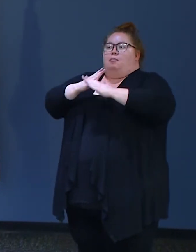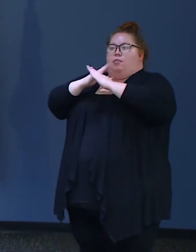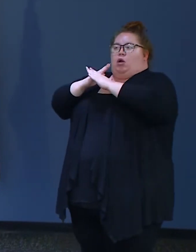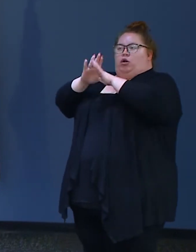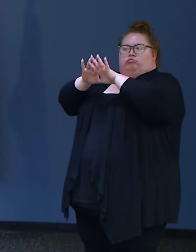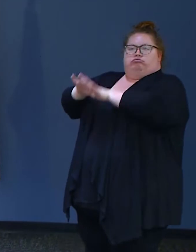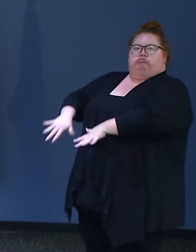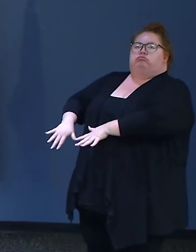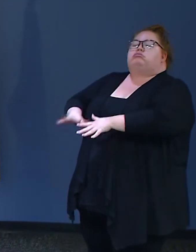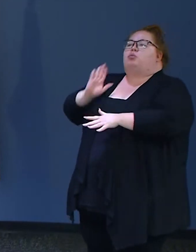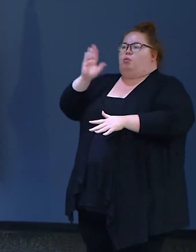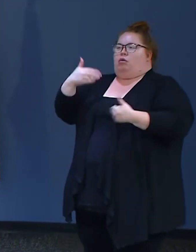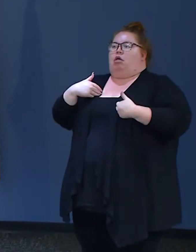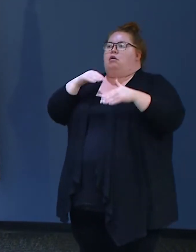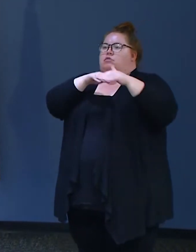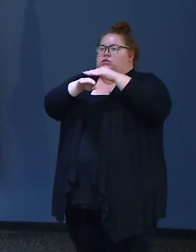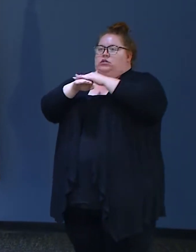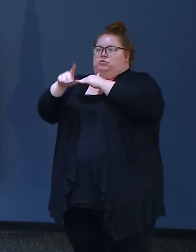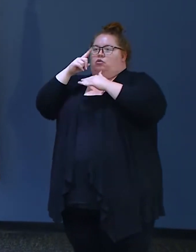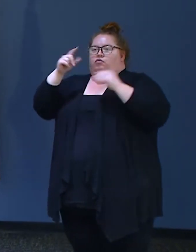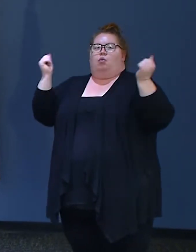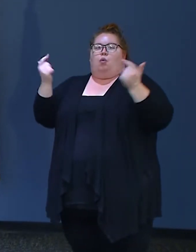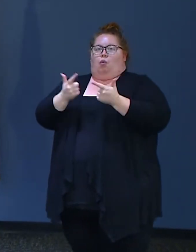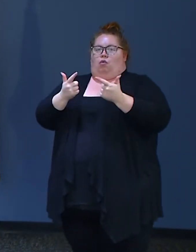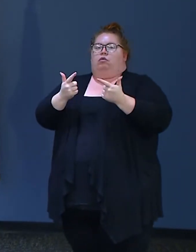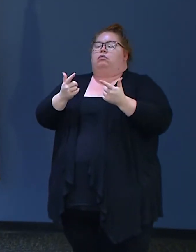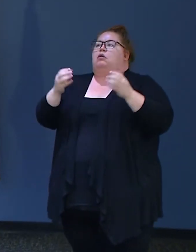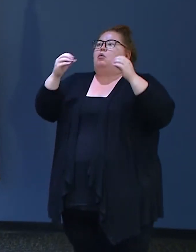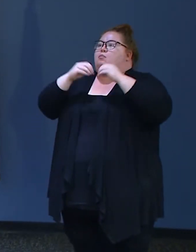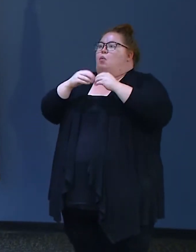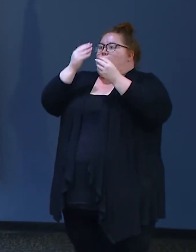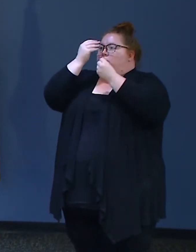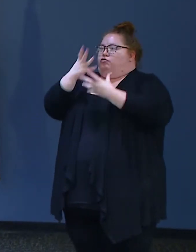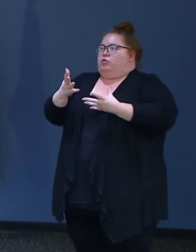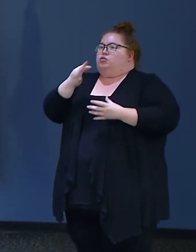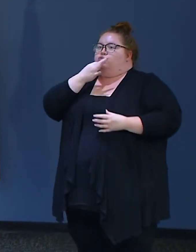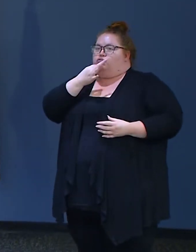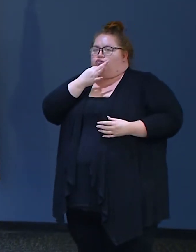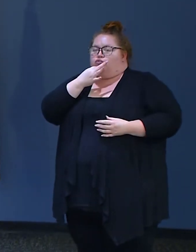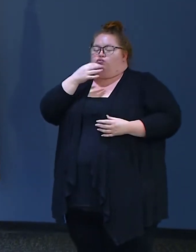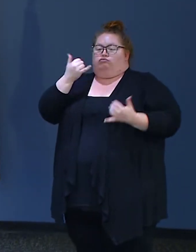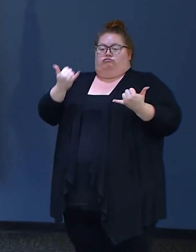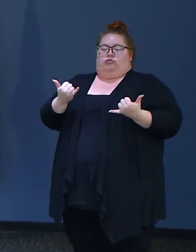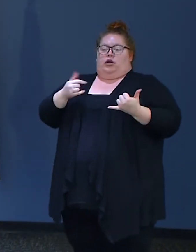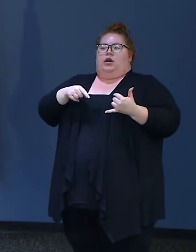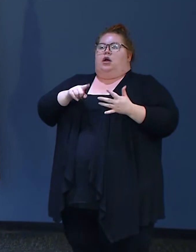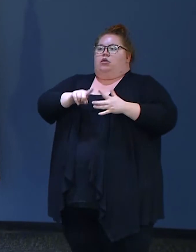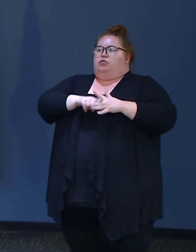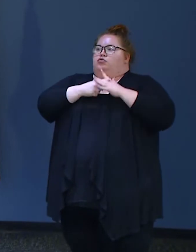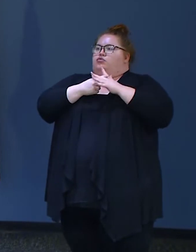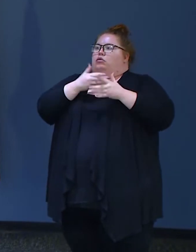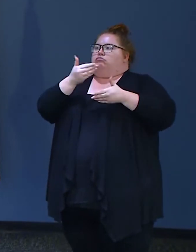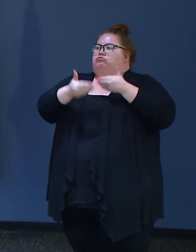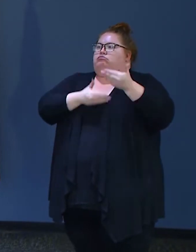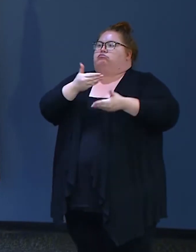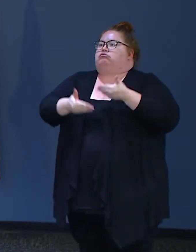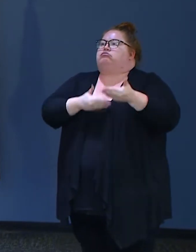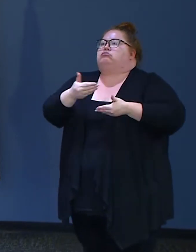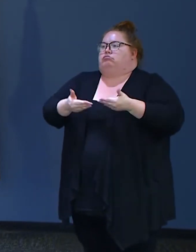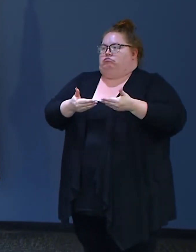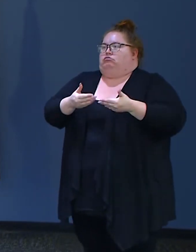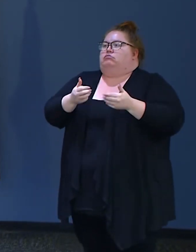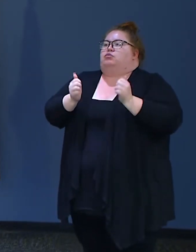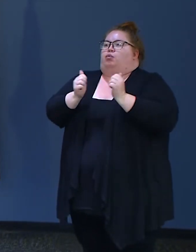We'll provide you more information in the coming days. This is a rapidly evolving scenario with multiple